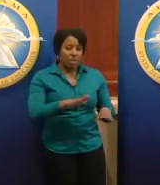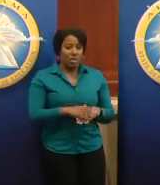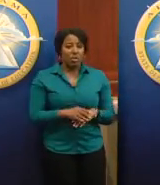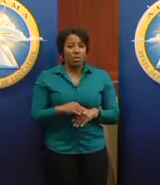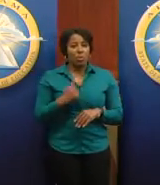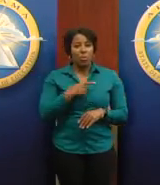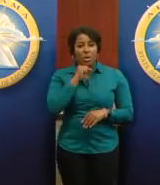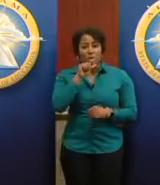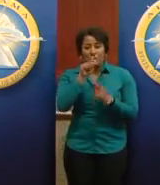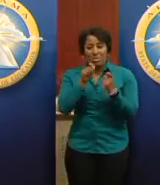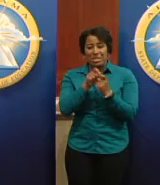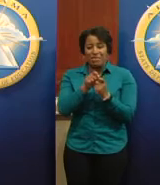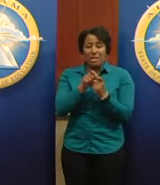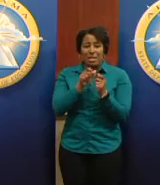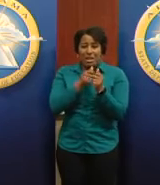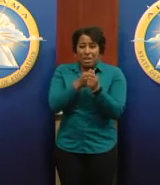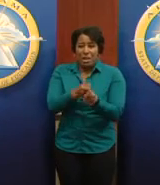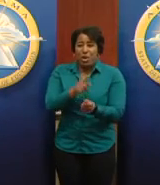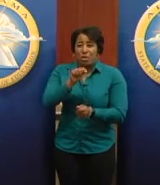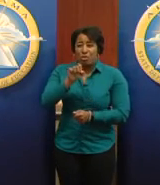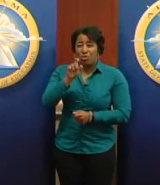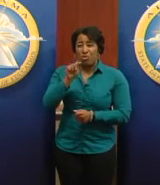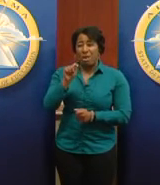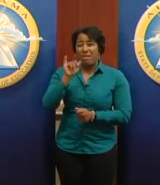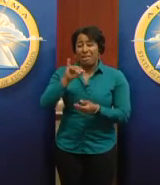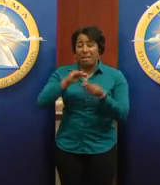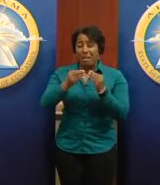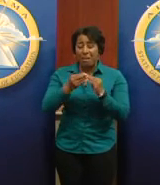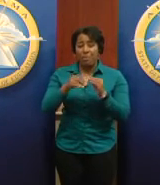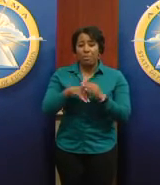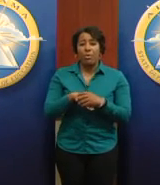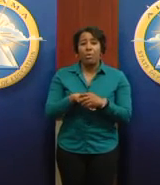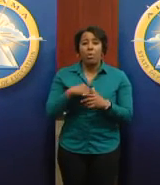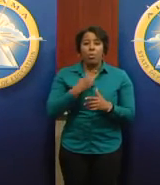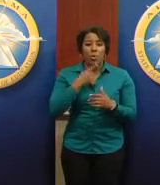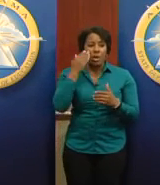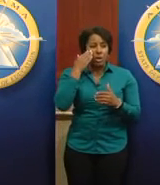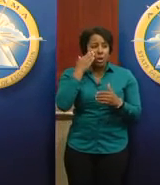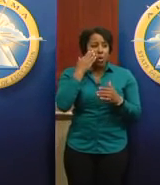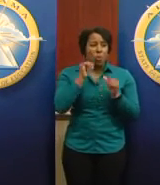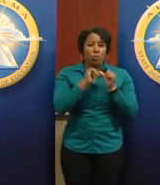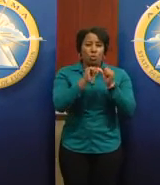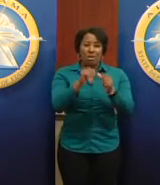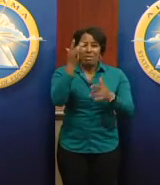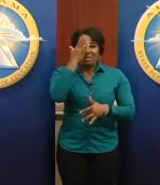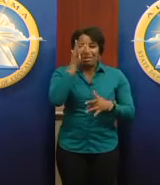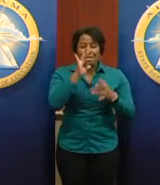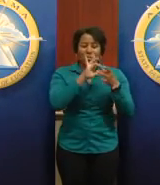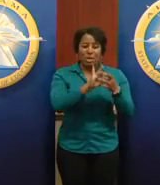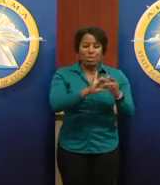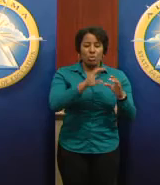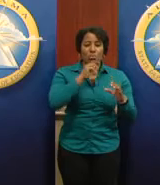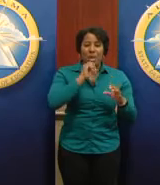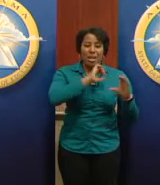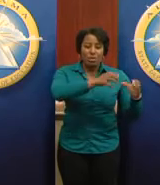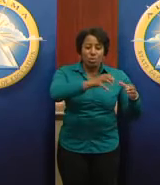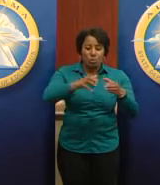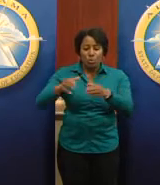We have population estimates of chronic diseases by age groups, but not something that we could